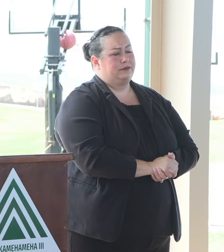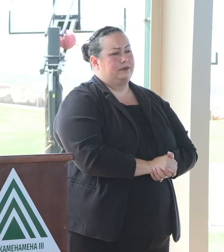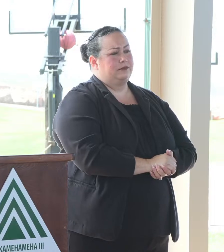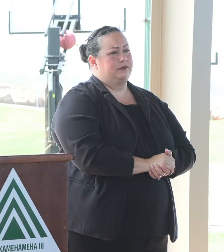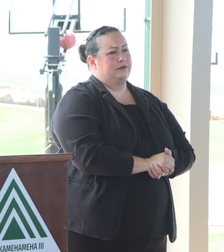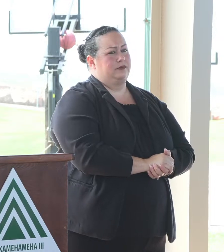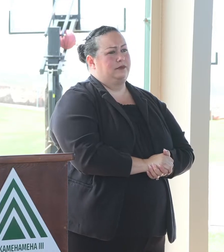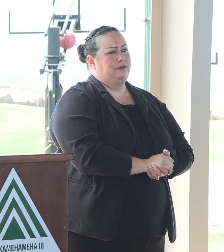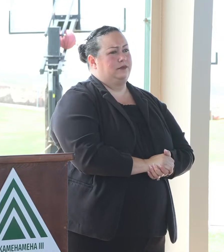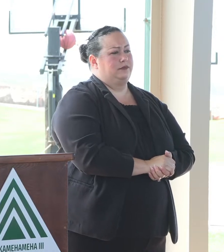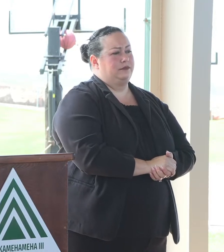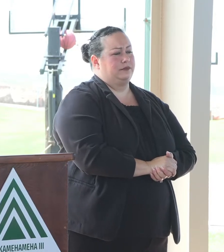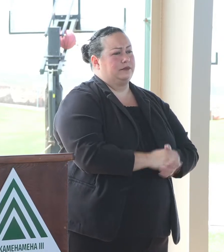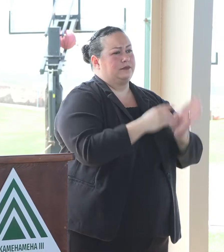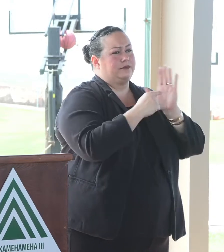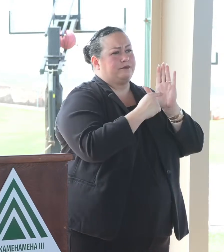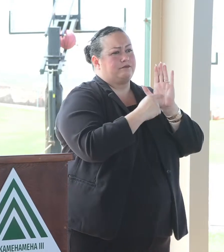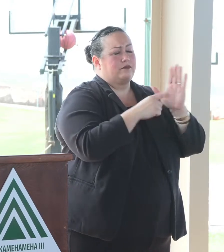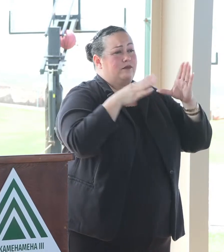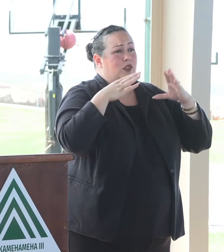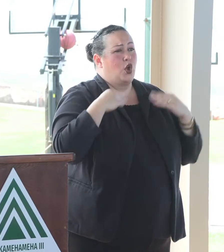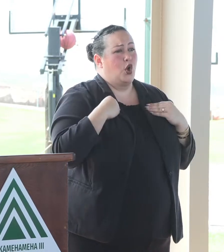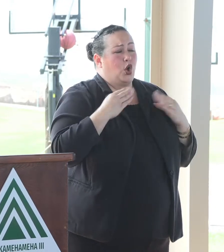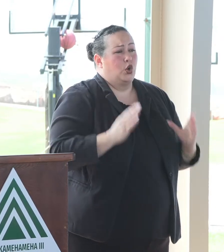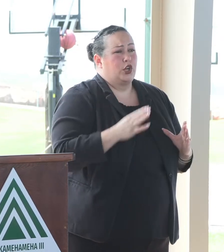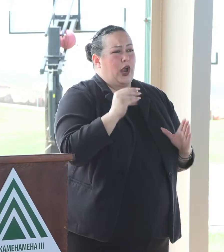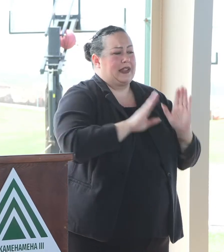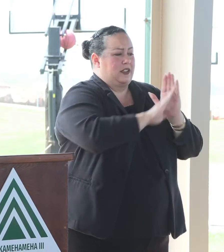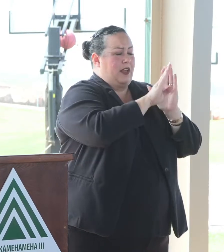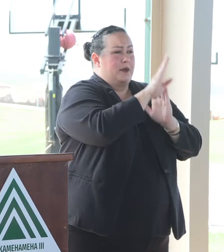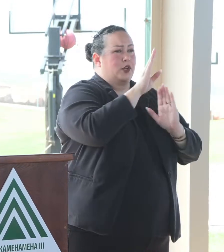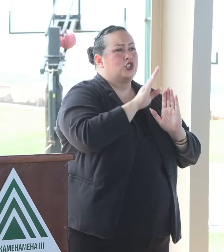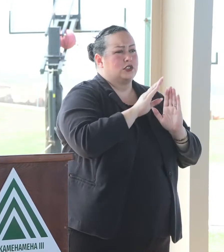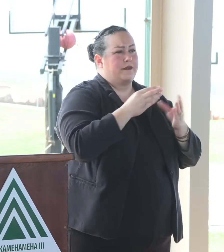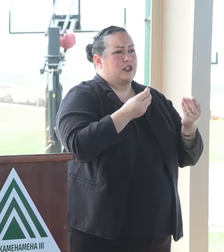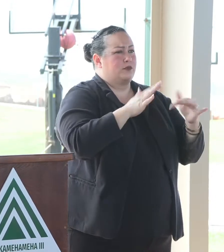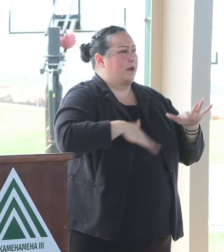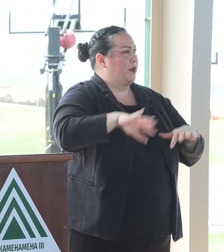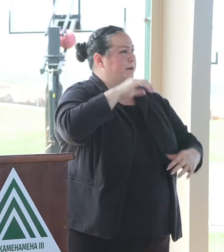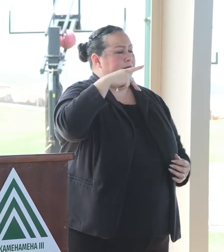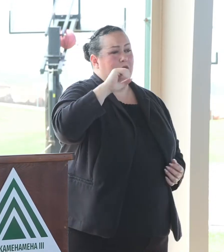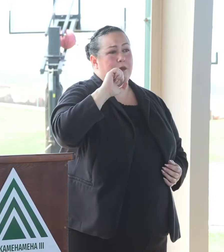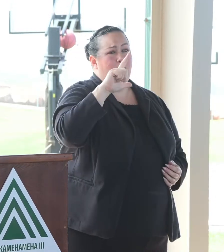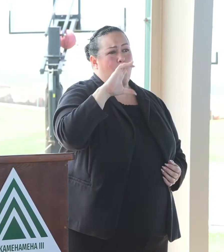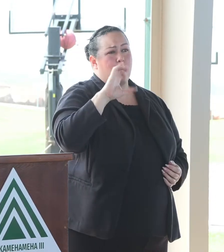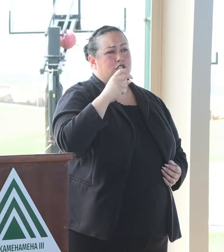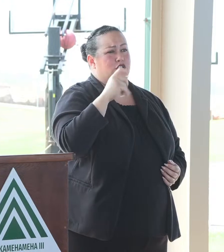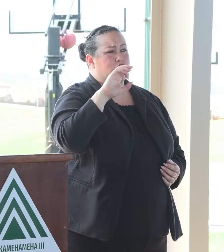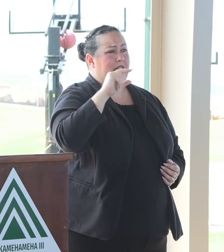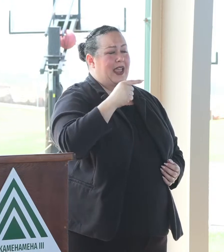And representing the owners and developer of this property, we have Paul Chang and Paulus Subrata.